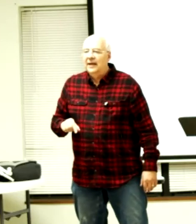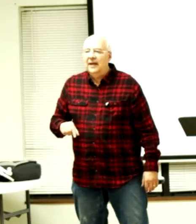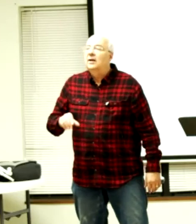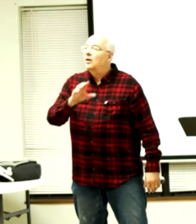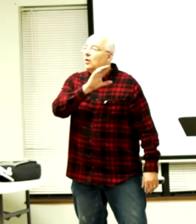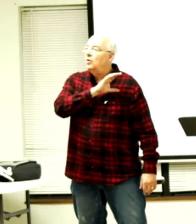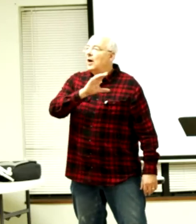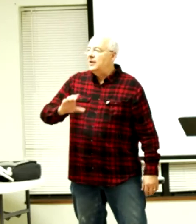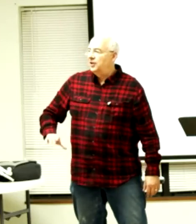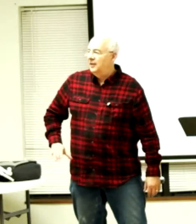and Christ.